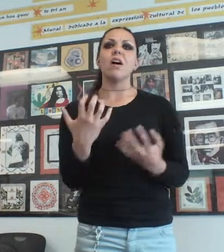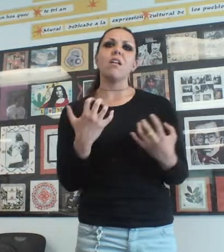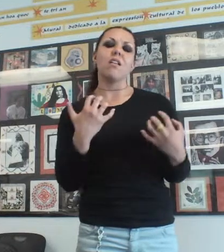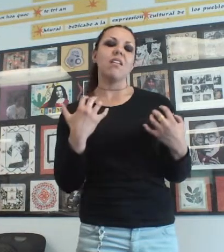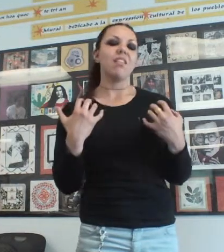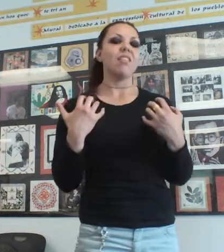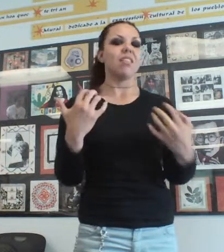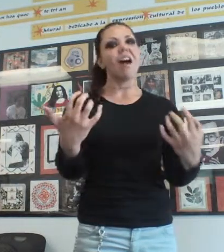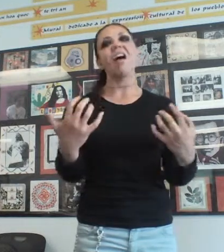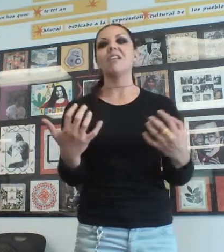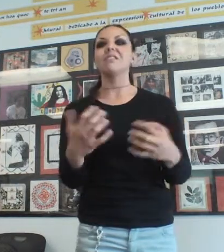practice.